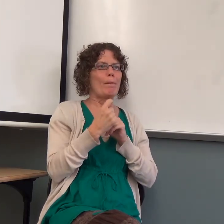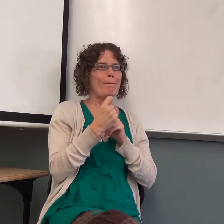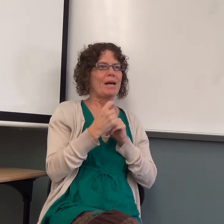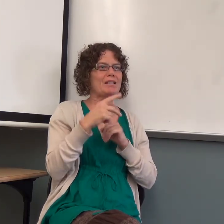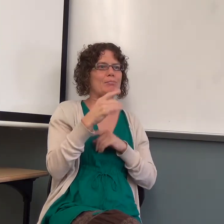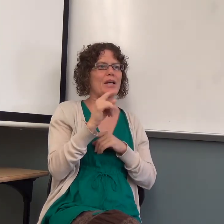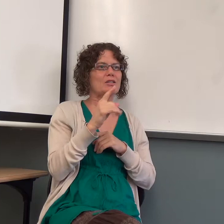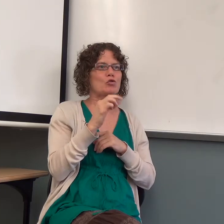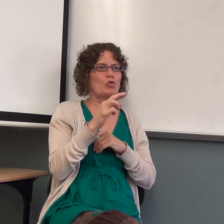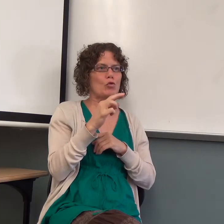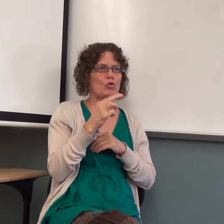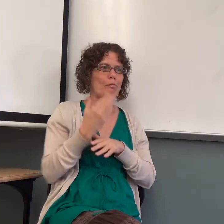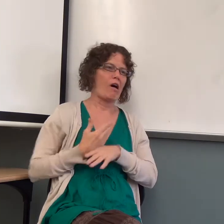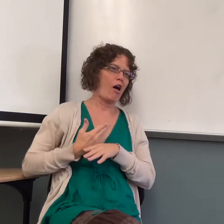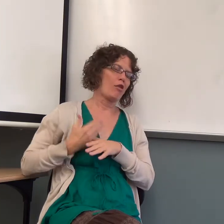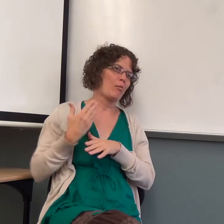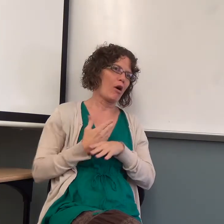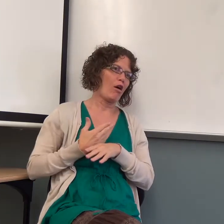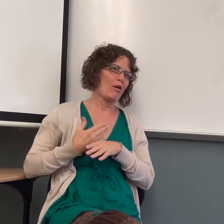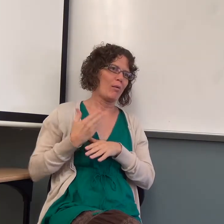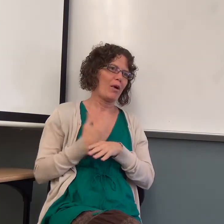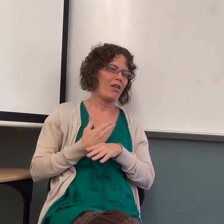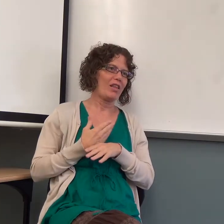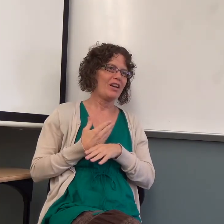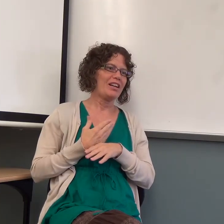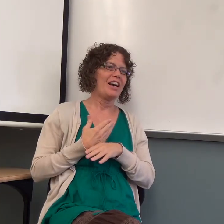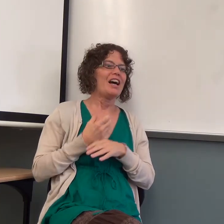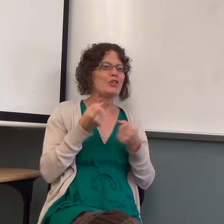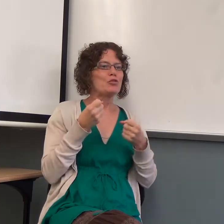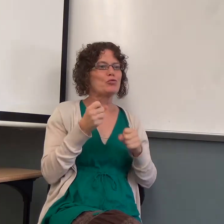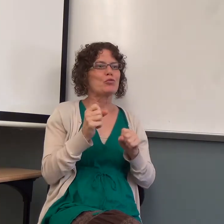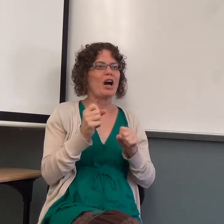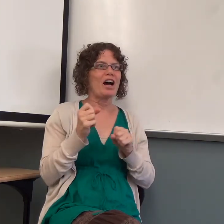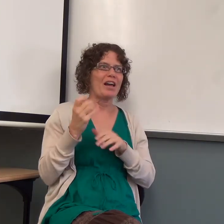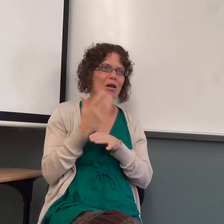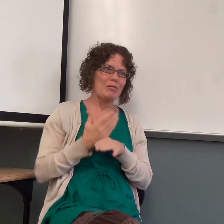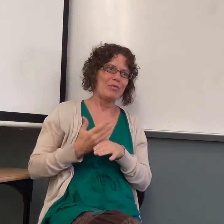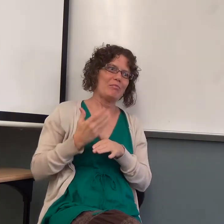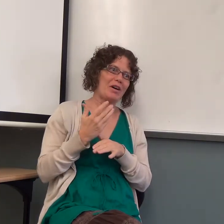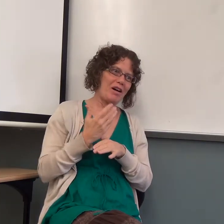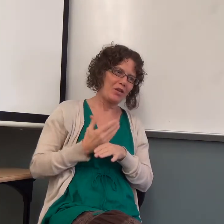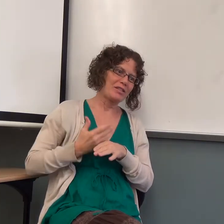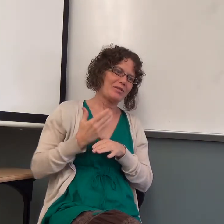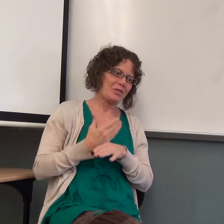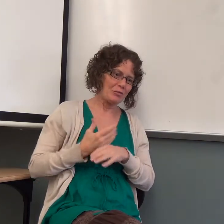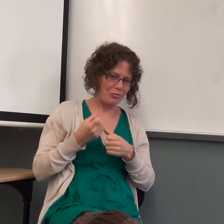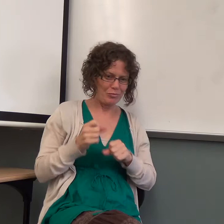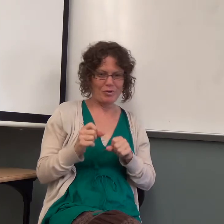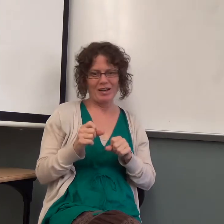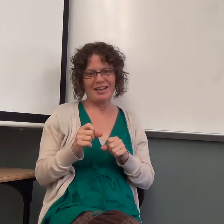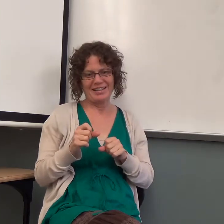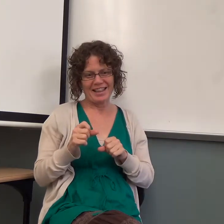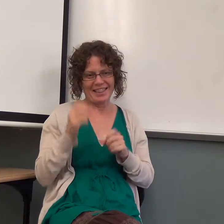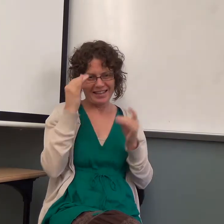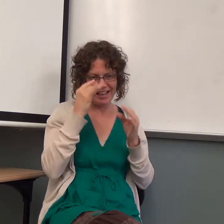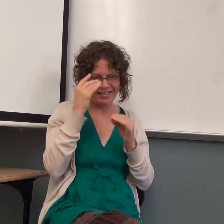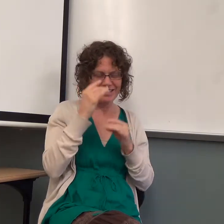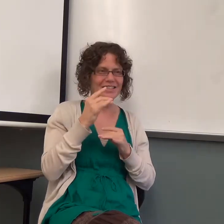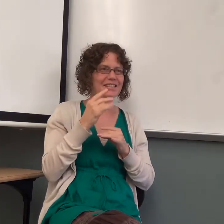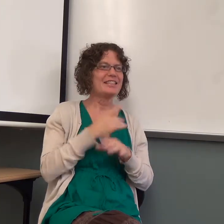it's kind of bothersome, isn't it, to try to write like this, because you have to think so much. You just usually sit down and write, don't you? Okay, and then what's